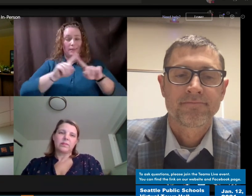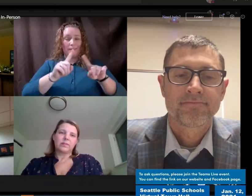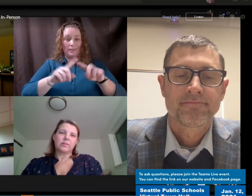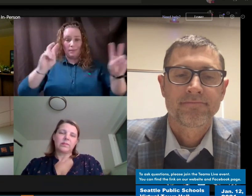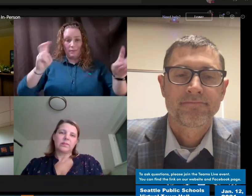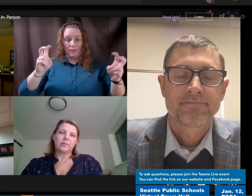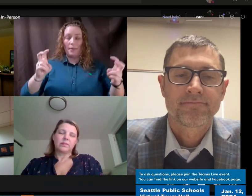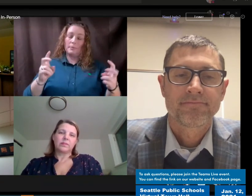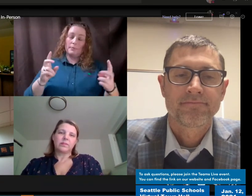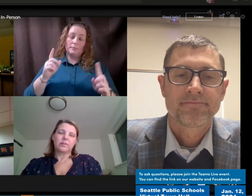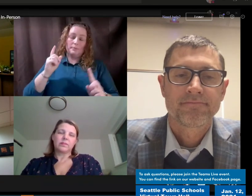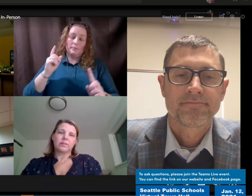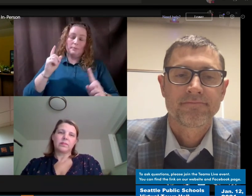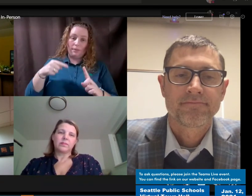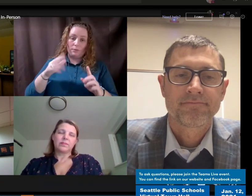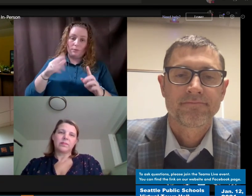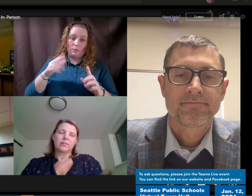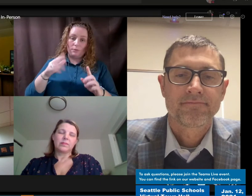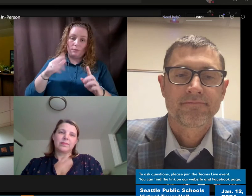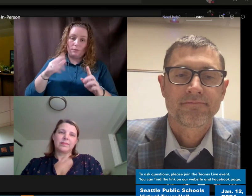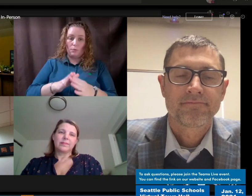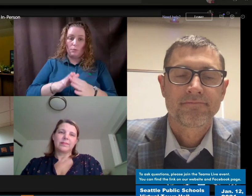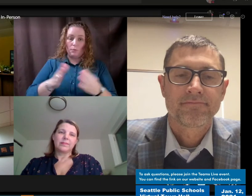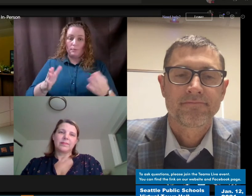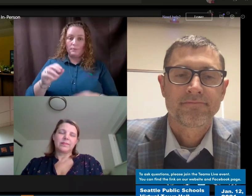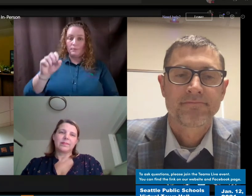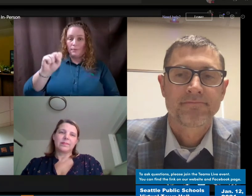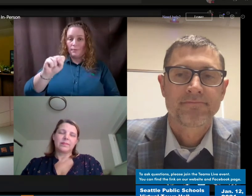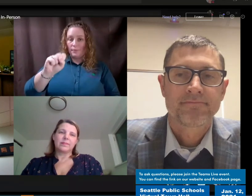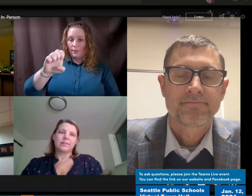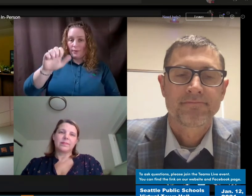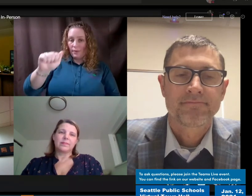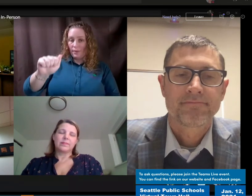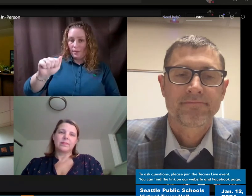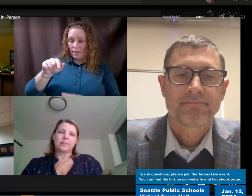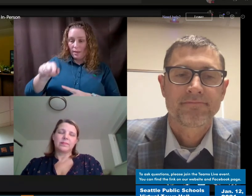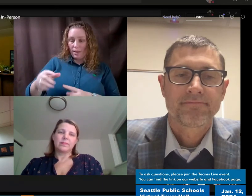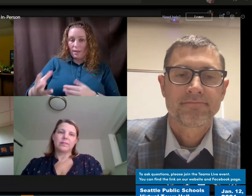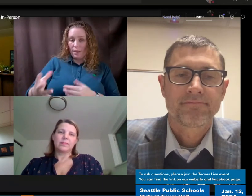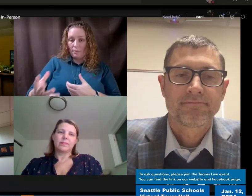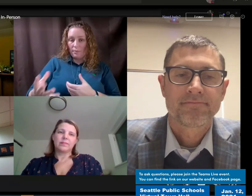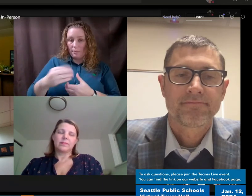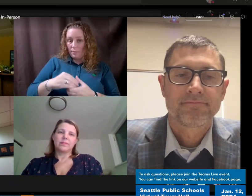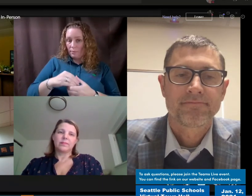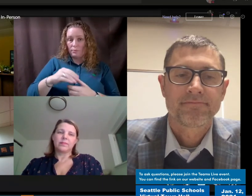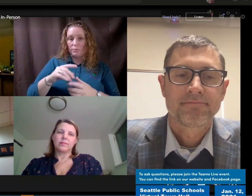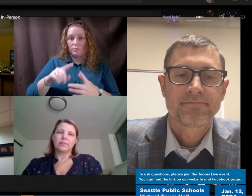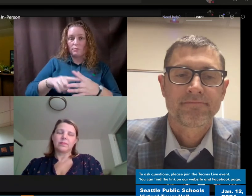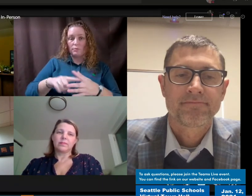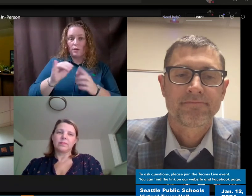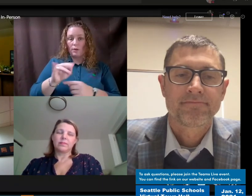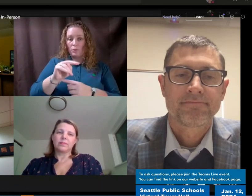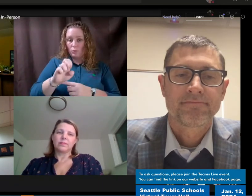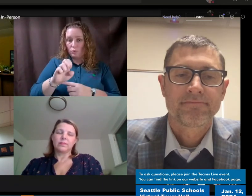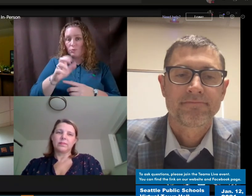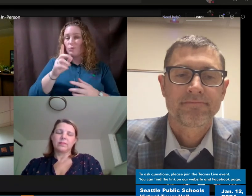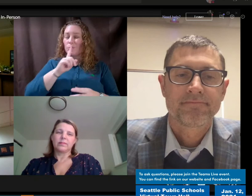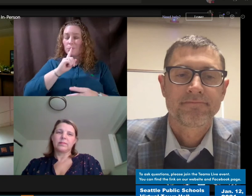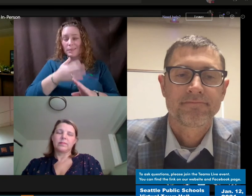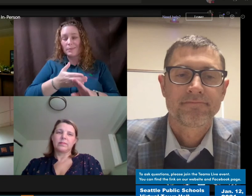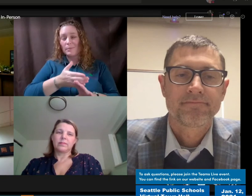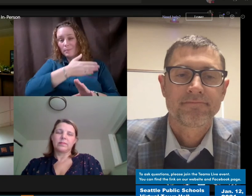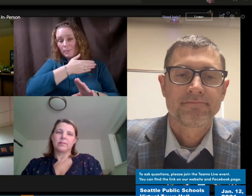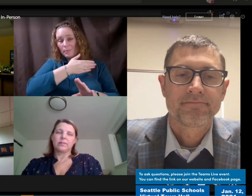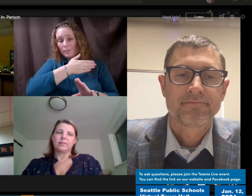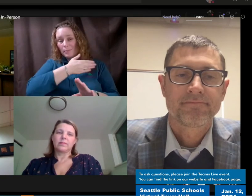schools. So SEA has been involved since June and even before on leadership teams, engaged